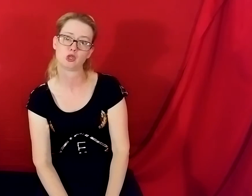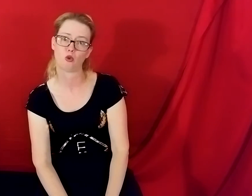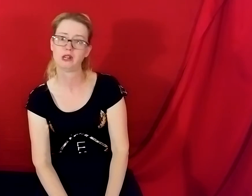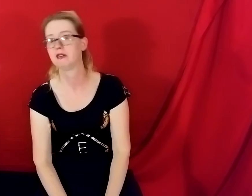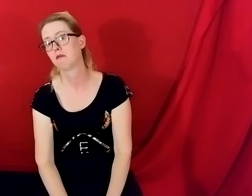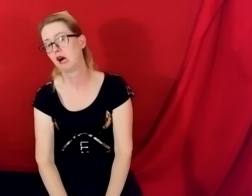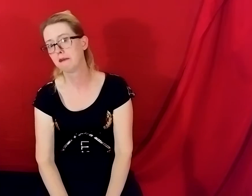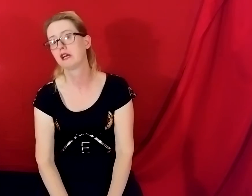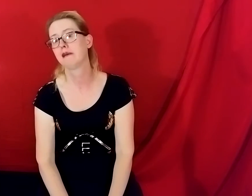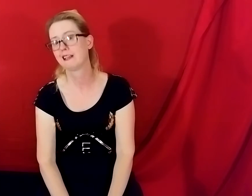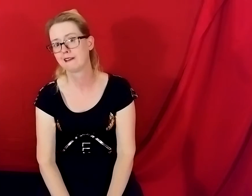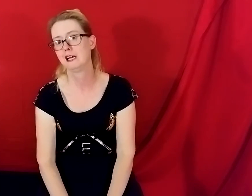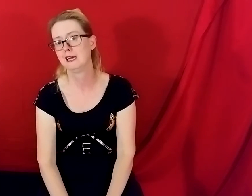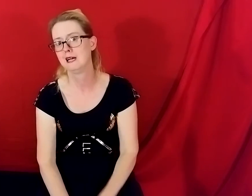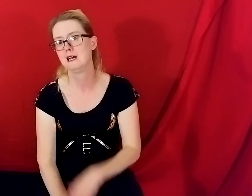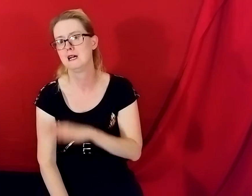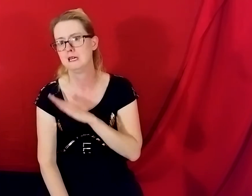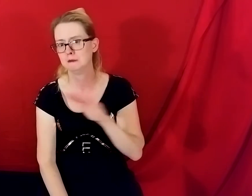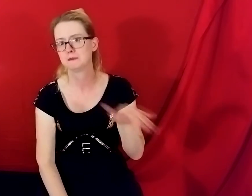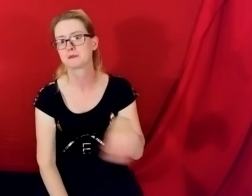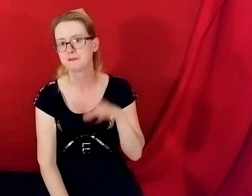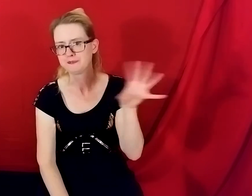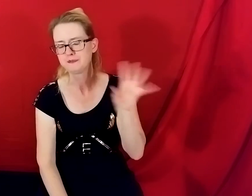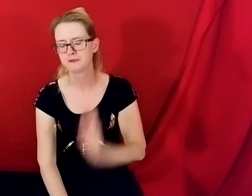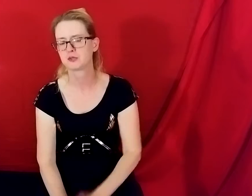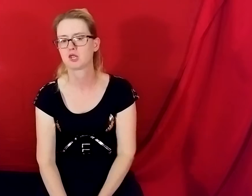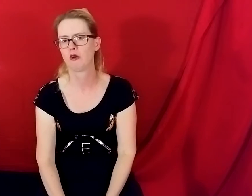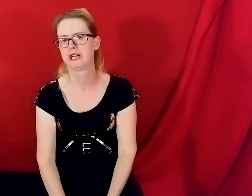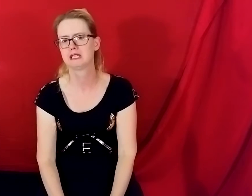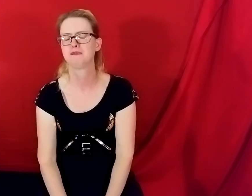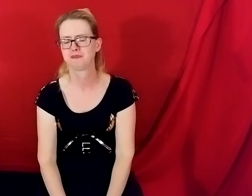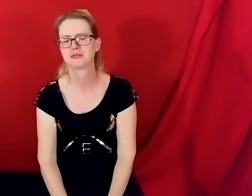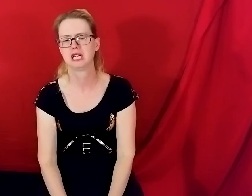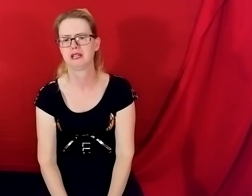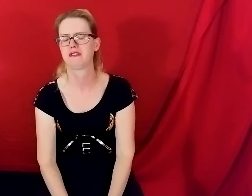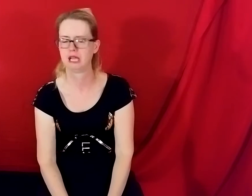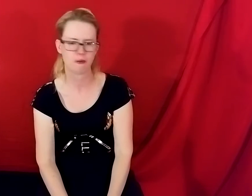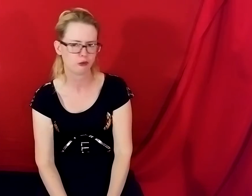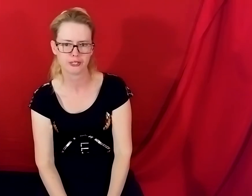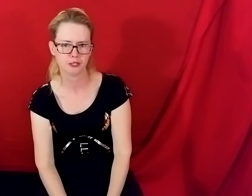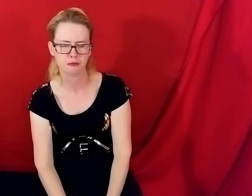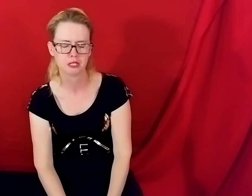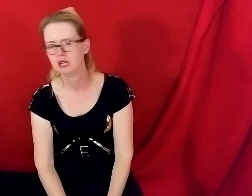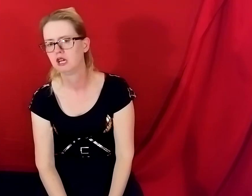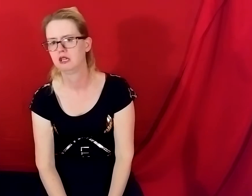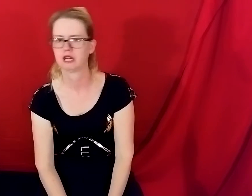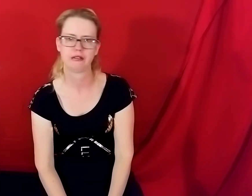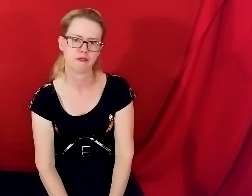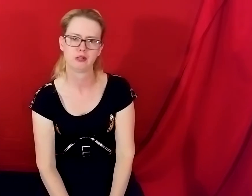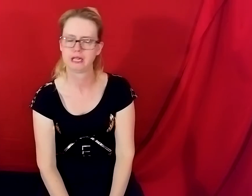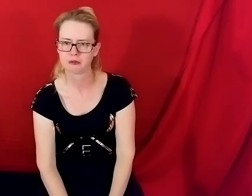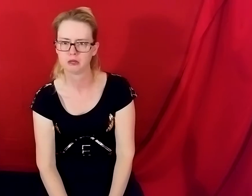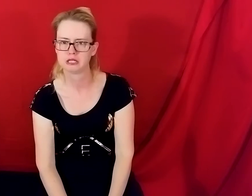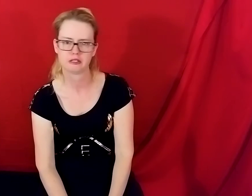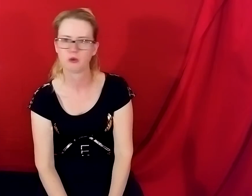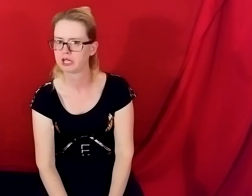and probably gonna be the same rating and the same review i'm gonna give it for the next one when it comes